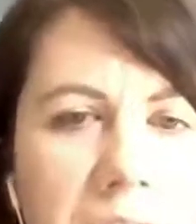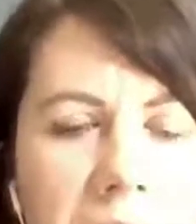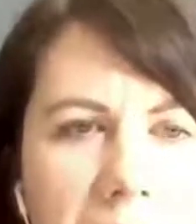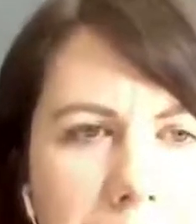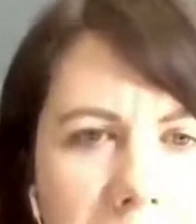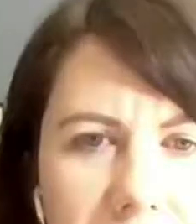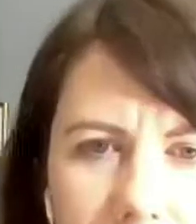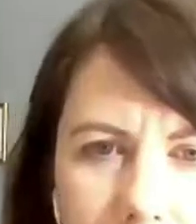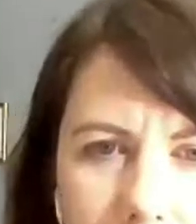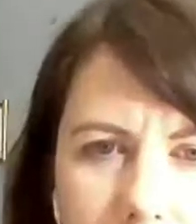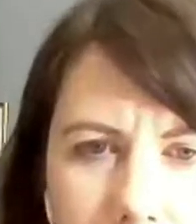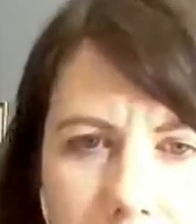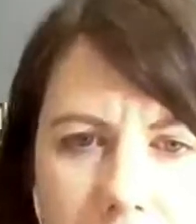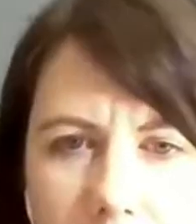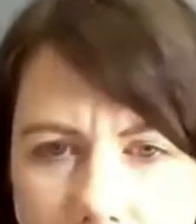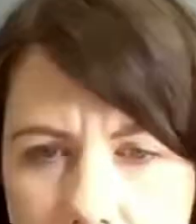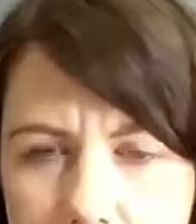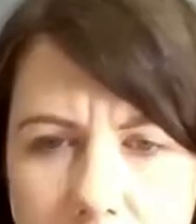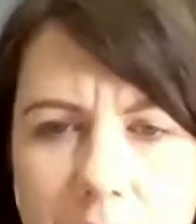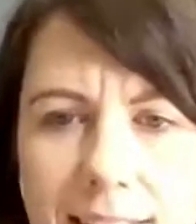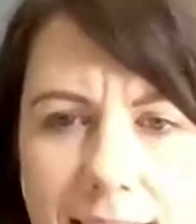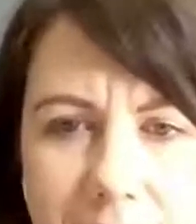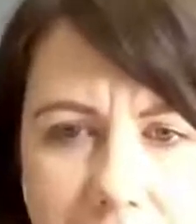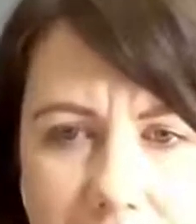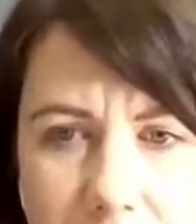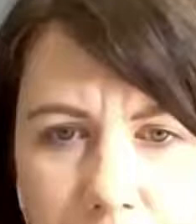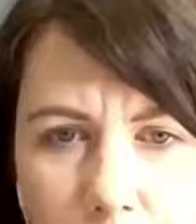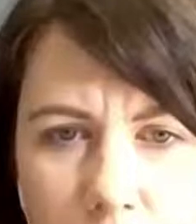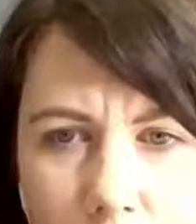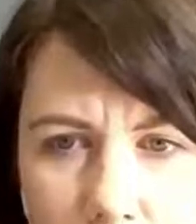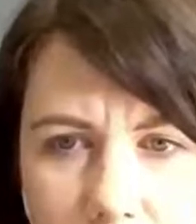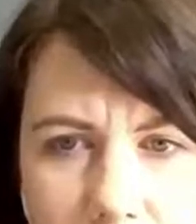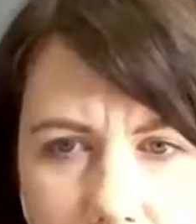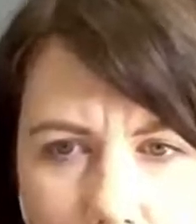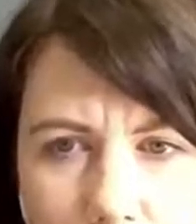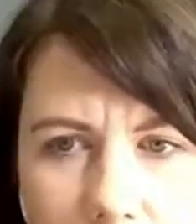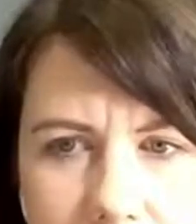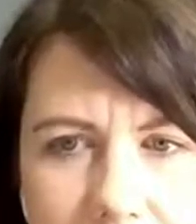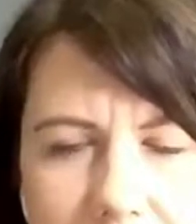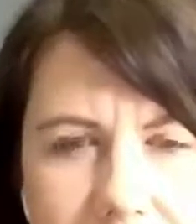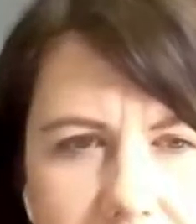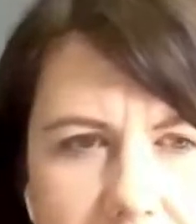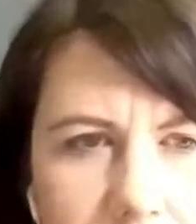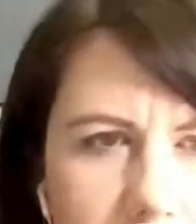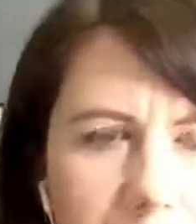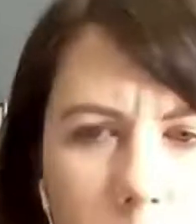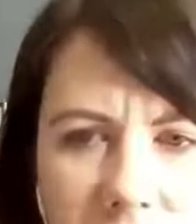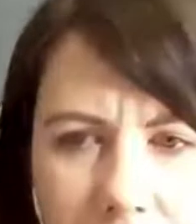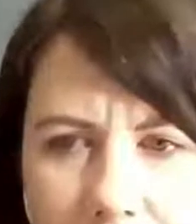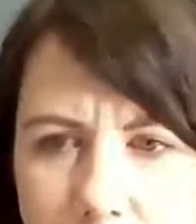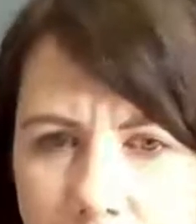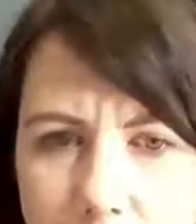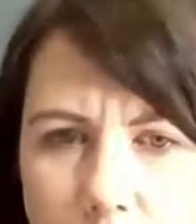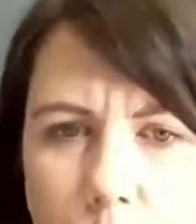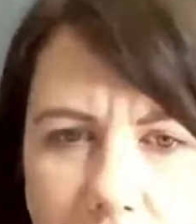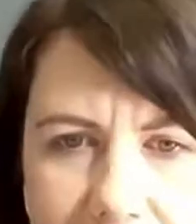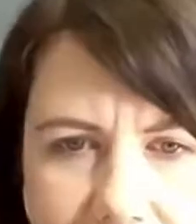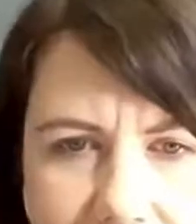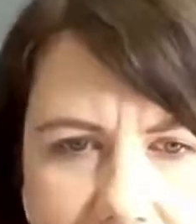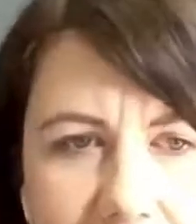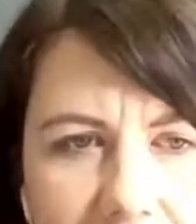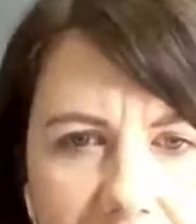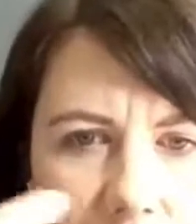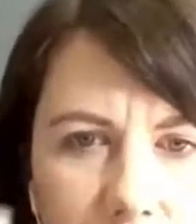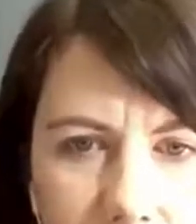gwelwch yn dda. Can I look at the strategy licensing scheme for short-term holiday lets? Just a bit more detail about how that will